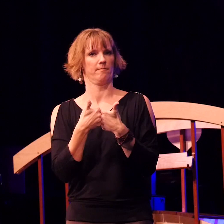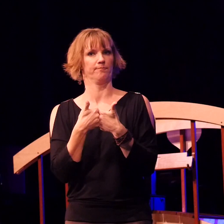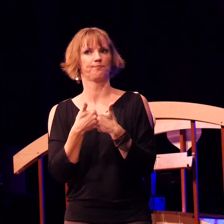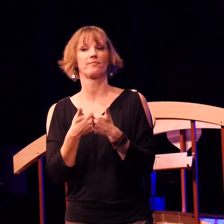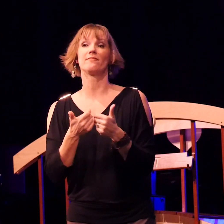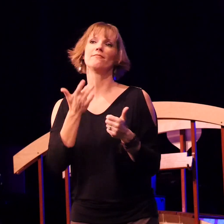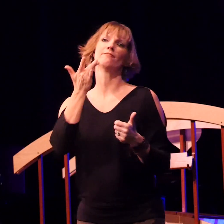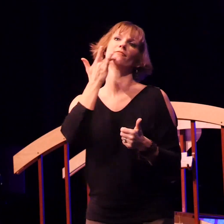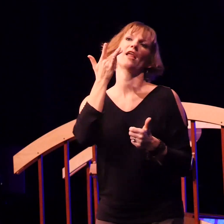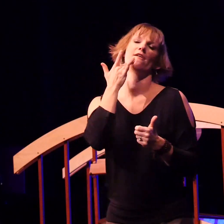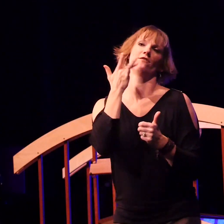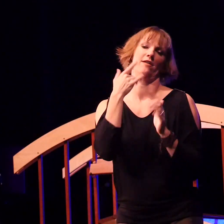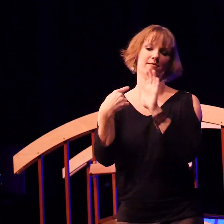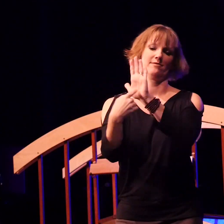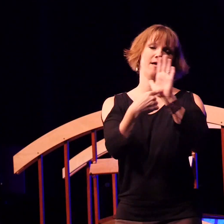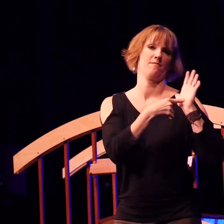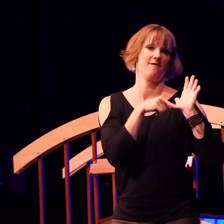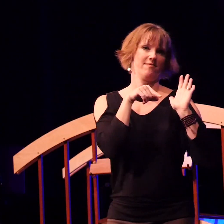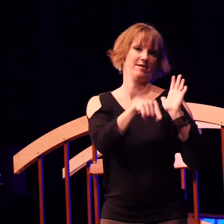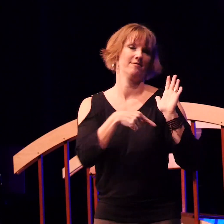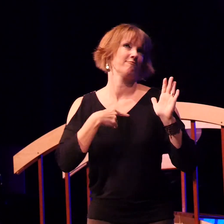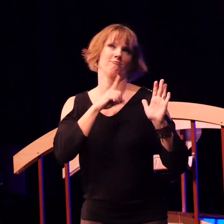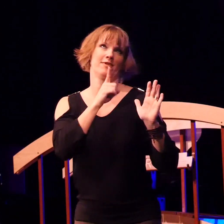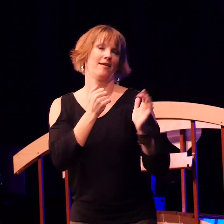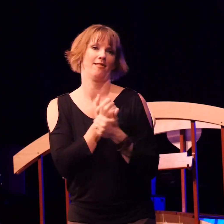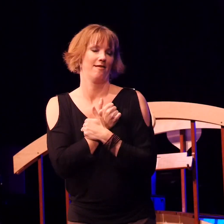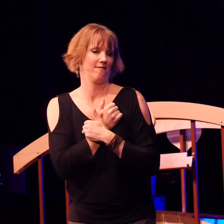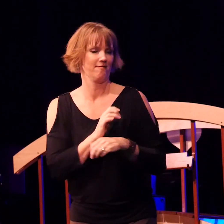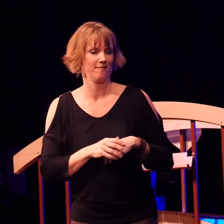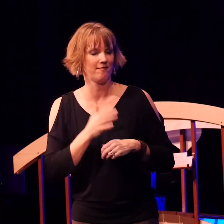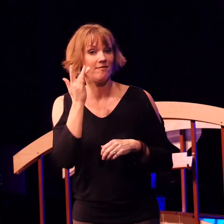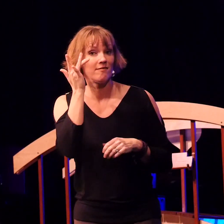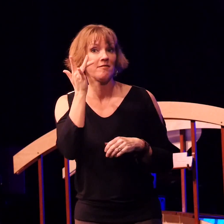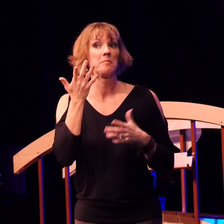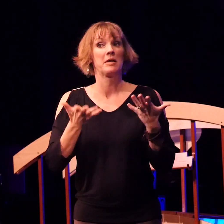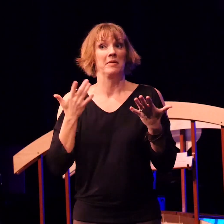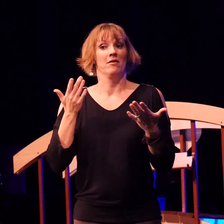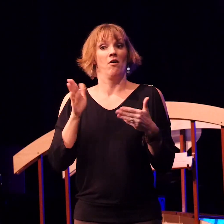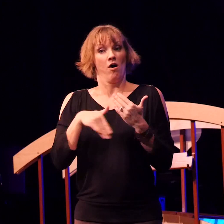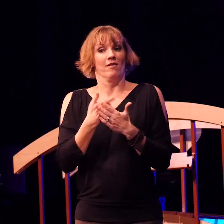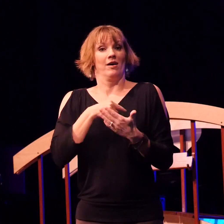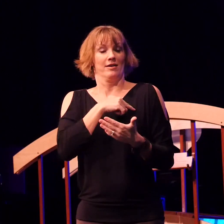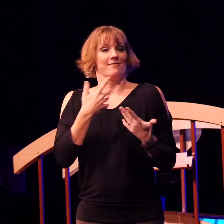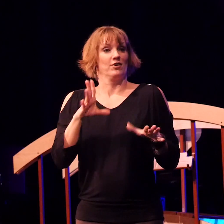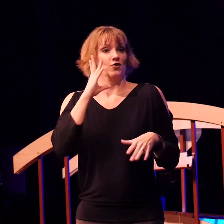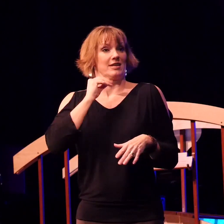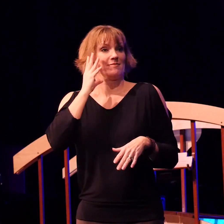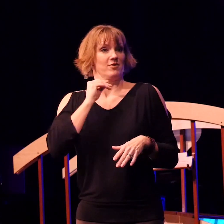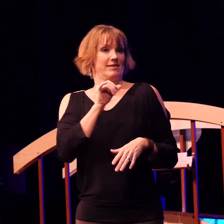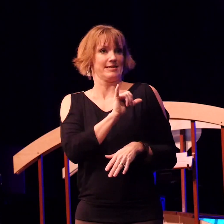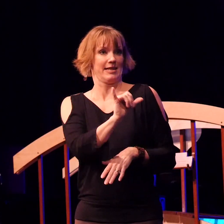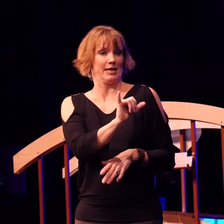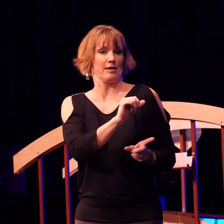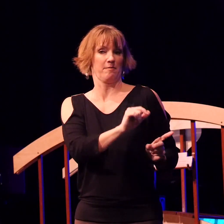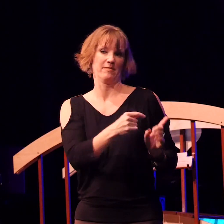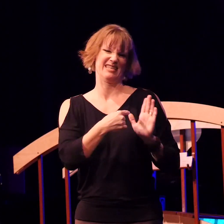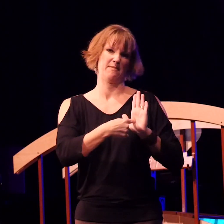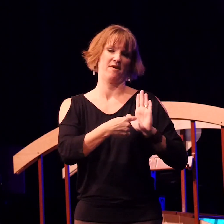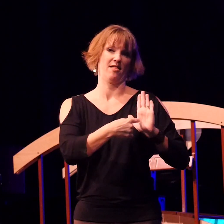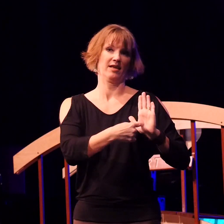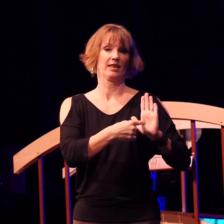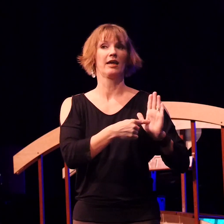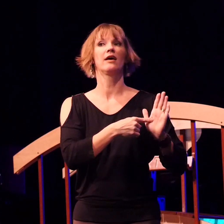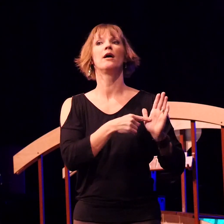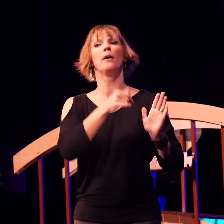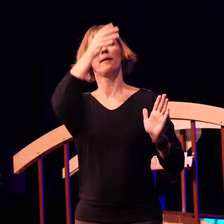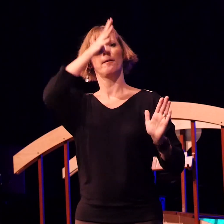favorite illustrations about this that I hold in such great compassion, because perhaps we've all had a similar experience symbolically, is